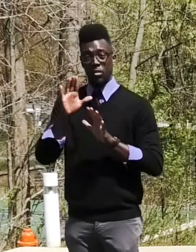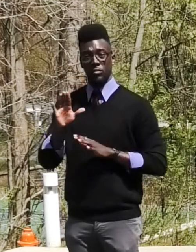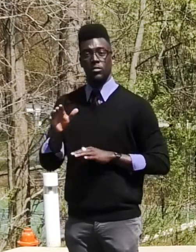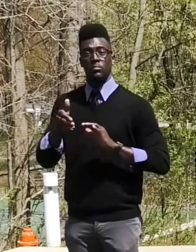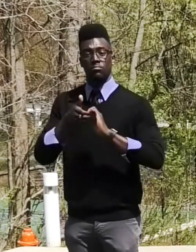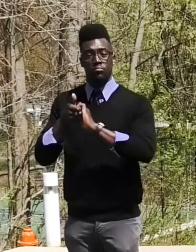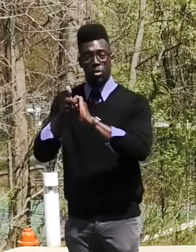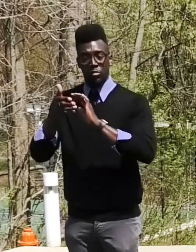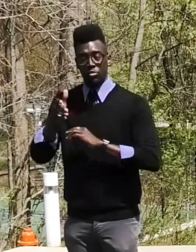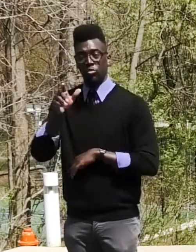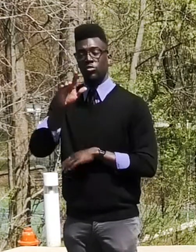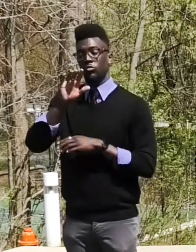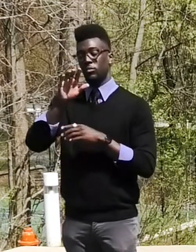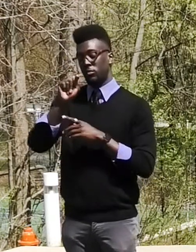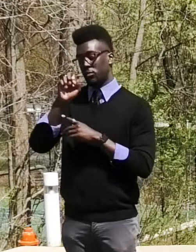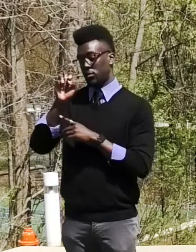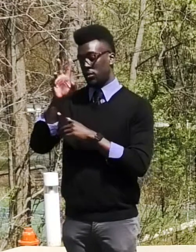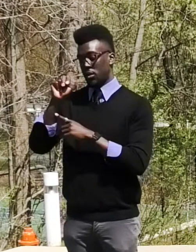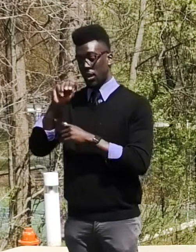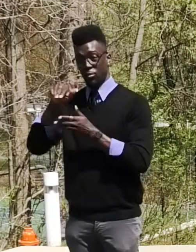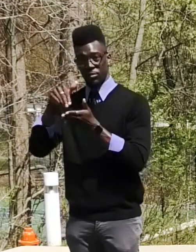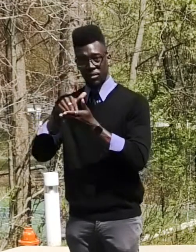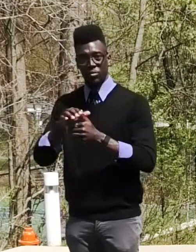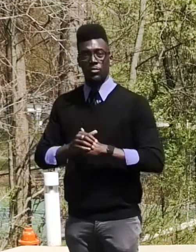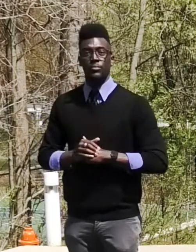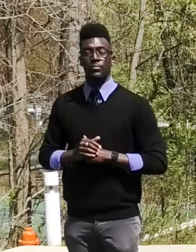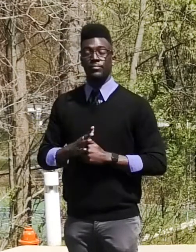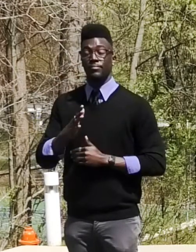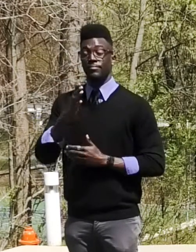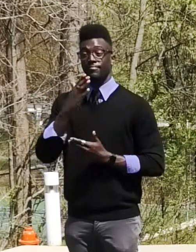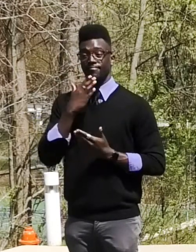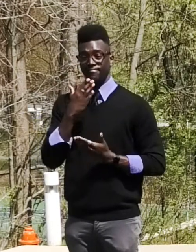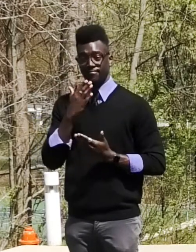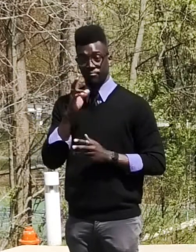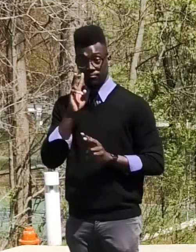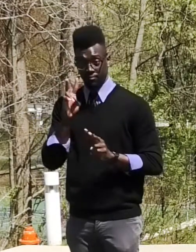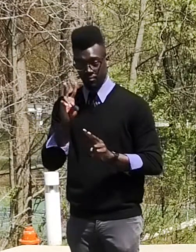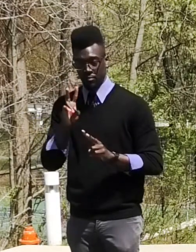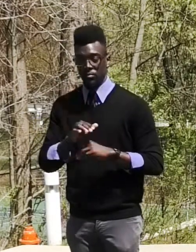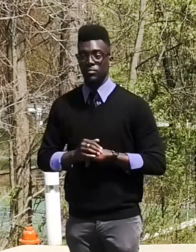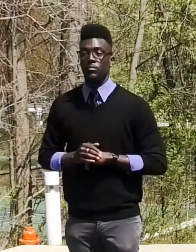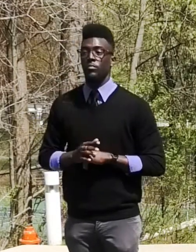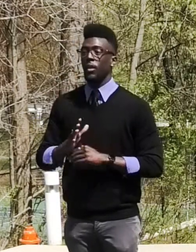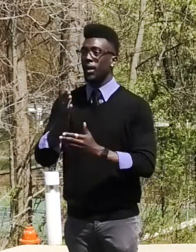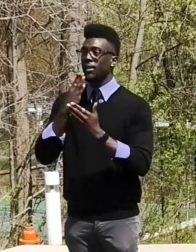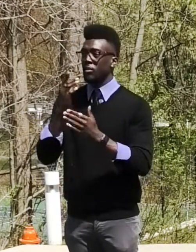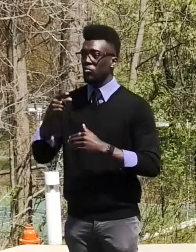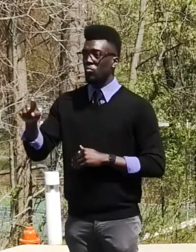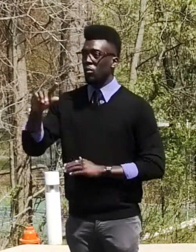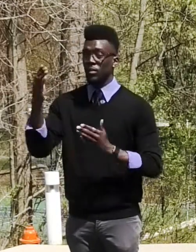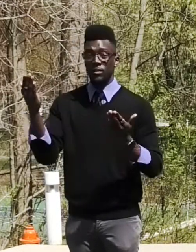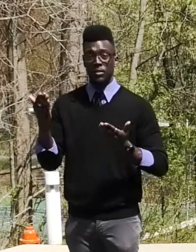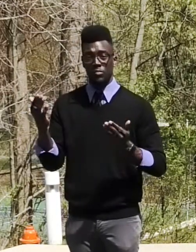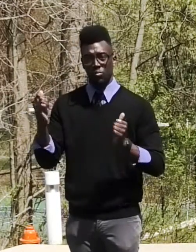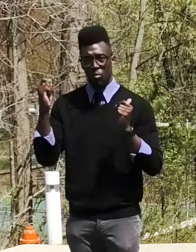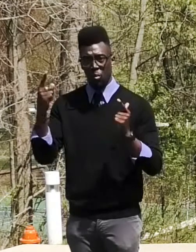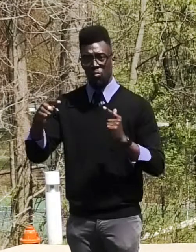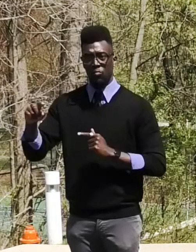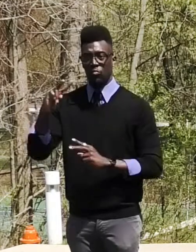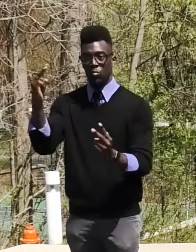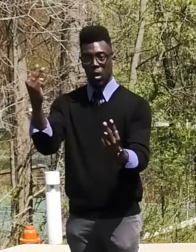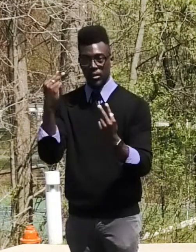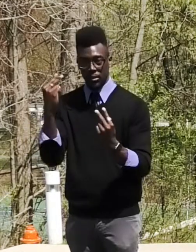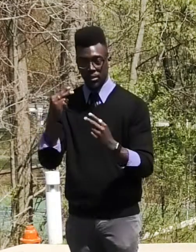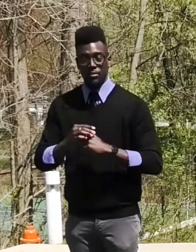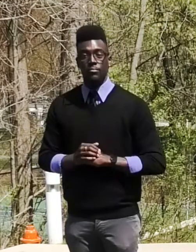Town Center and the County Executive and so many more. So please stay tuned. So we'd like to thank all of you that are here, all of you that are